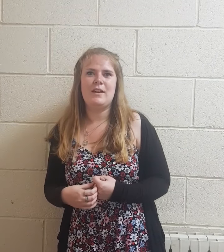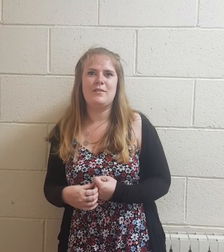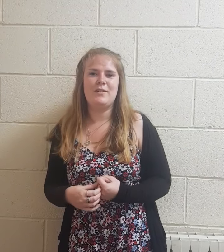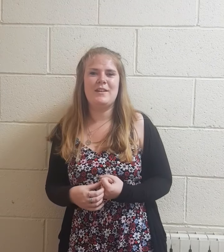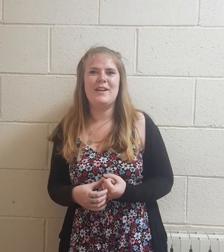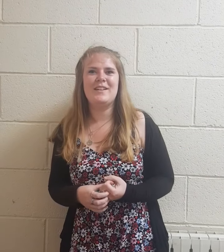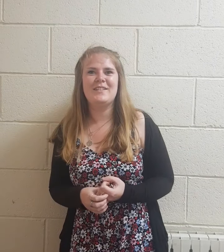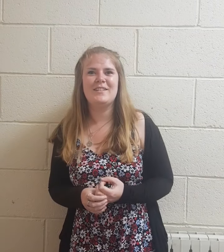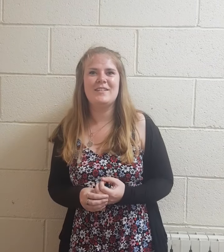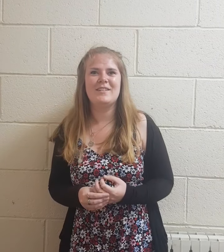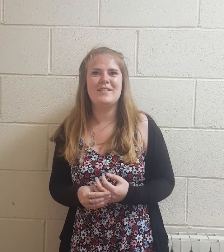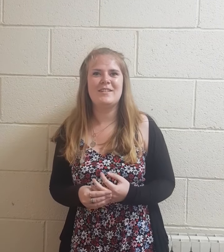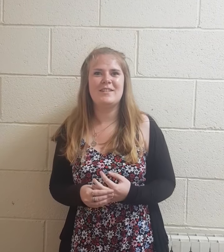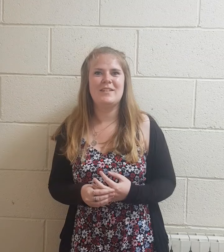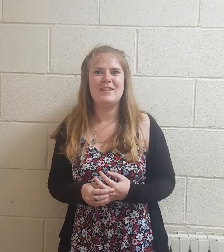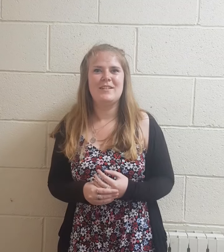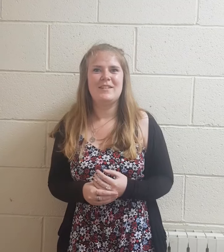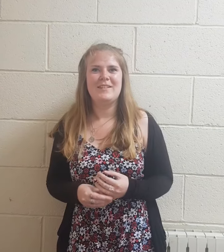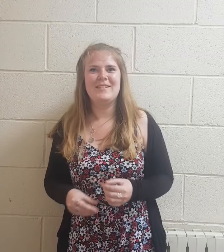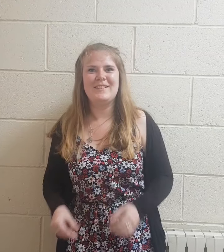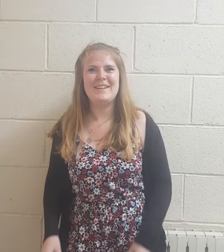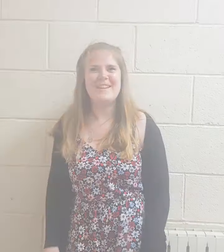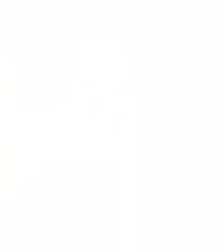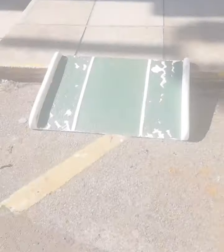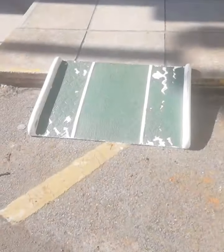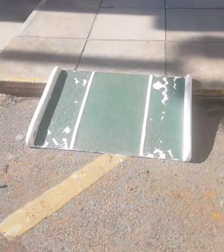It's really nice. Yeah, I agree. Thank you, Melissa.